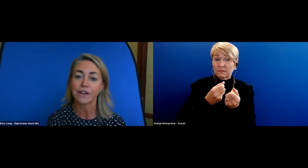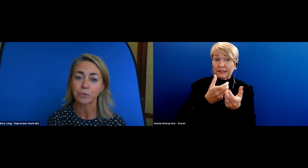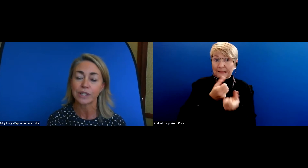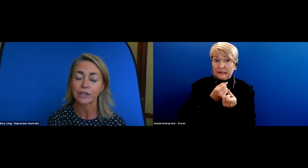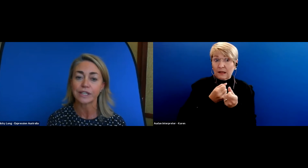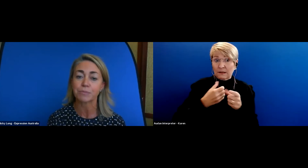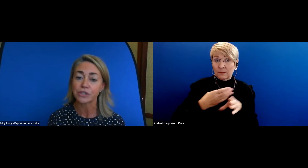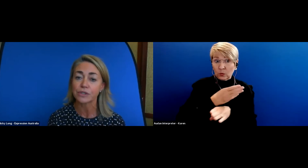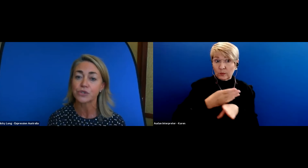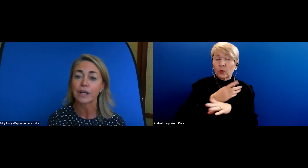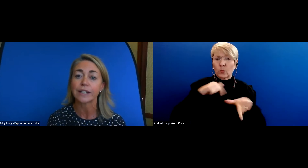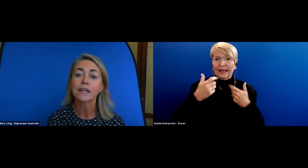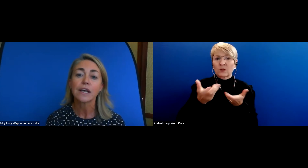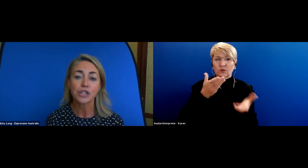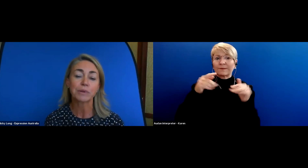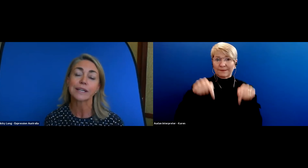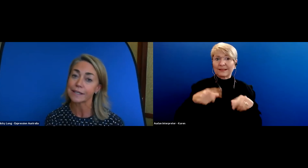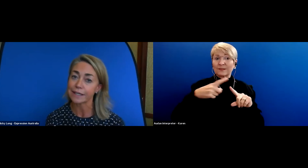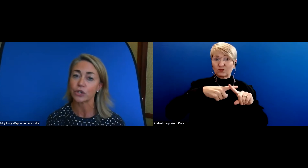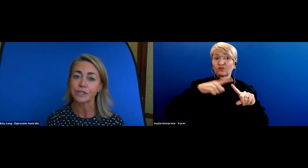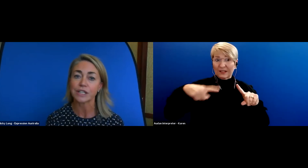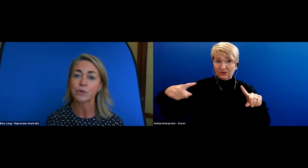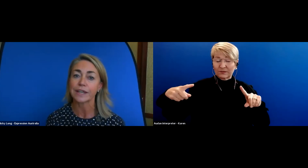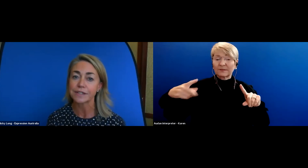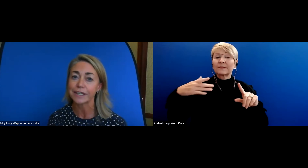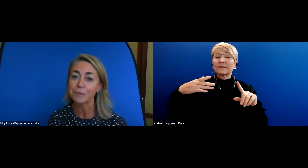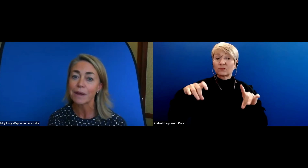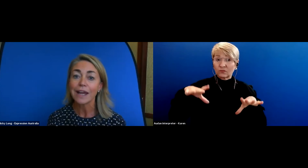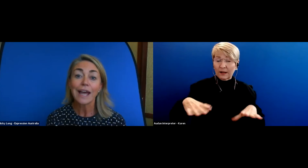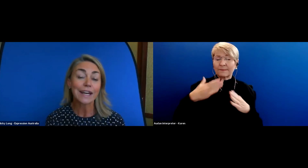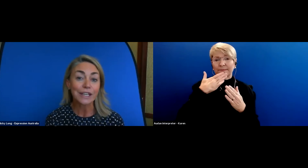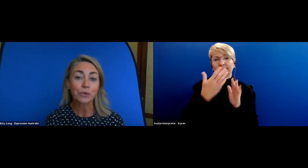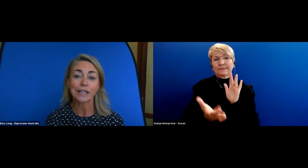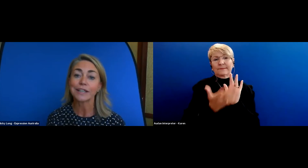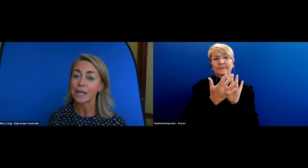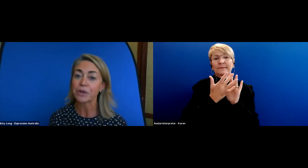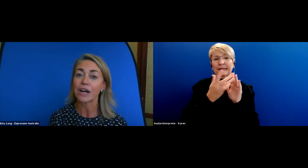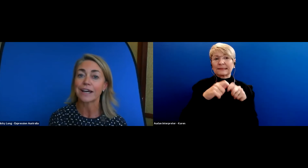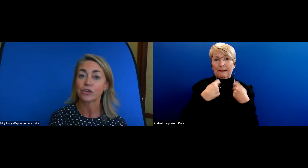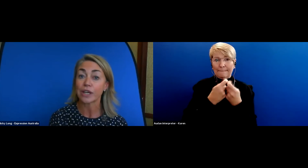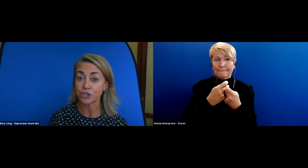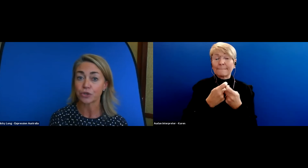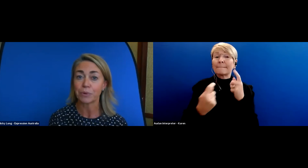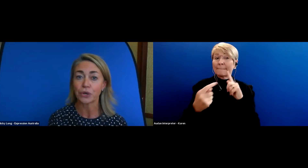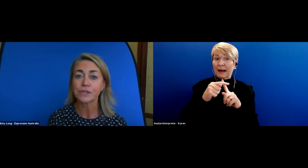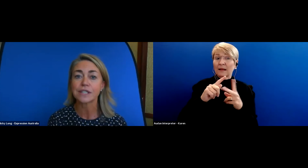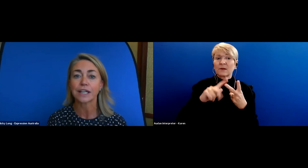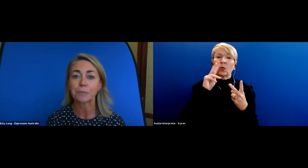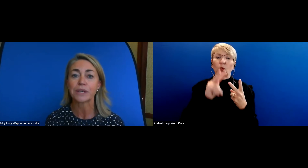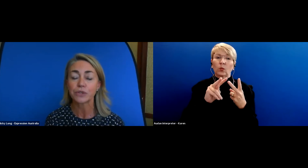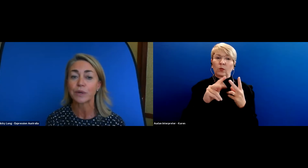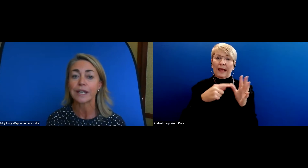services available here at Expression Australia. So please get in contact with our team, and equally keep an eye out on our job